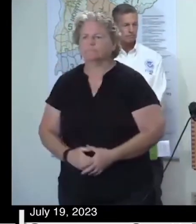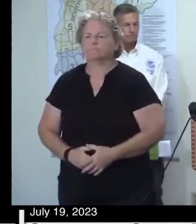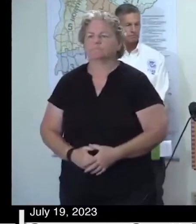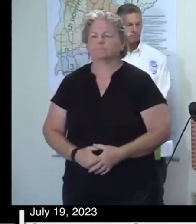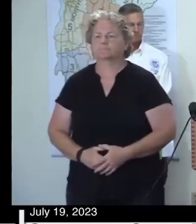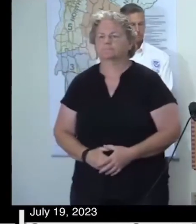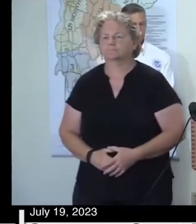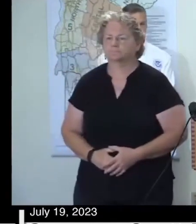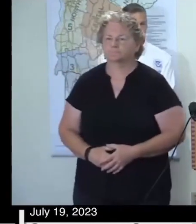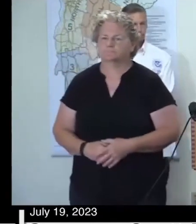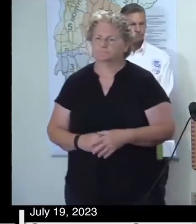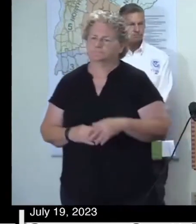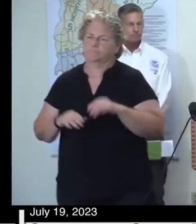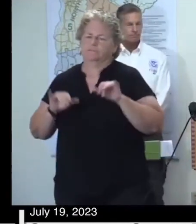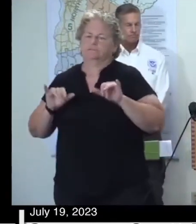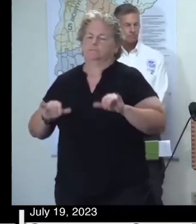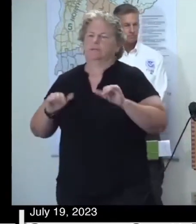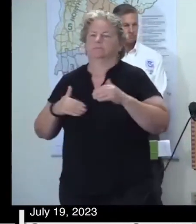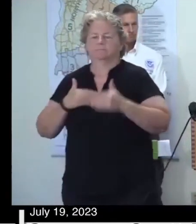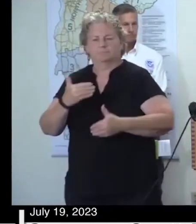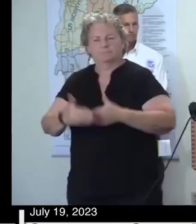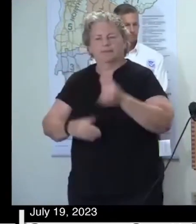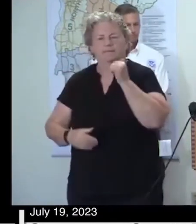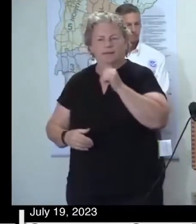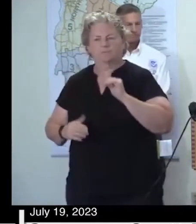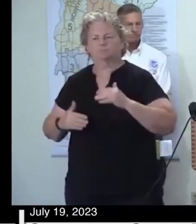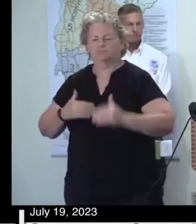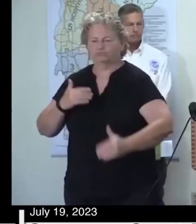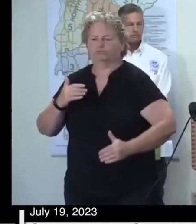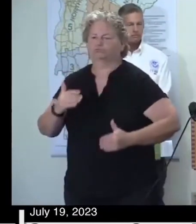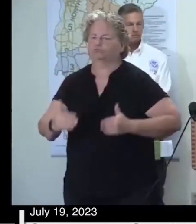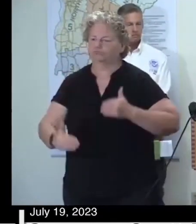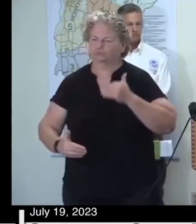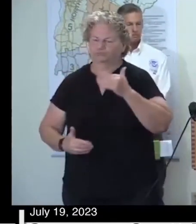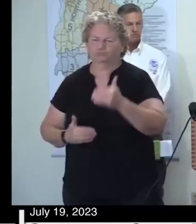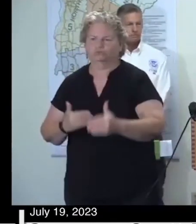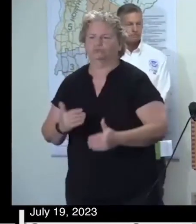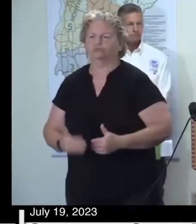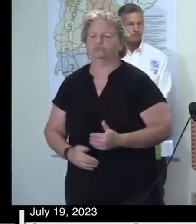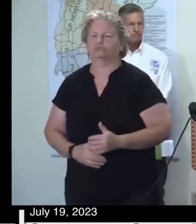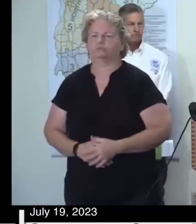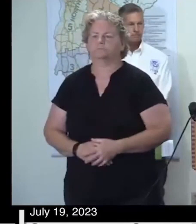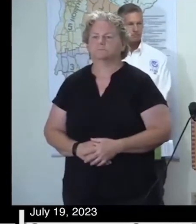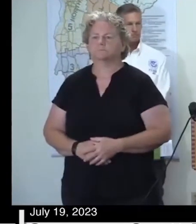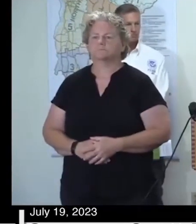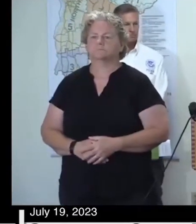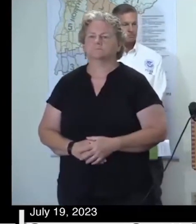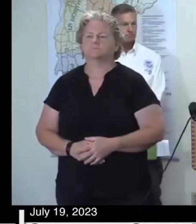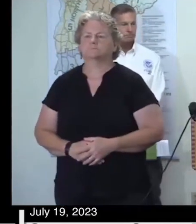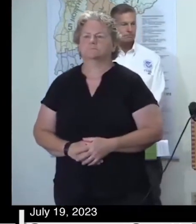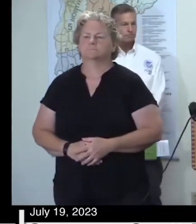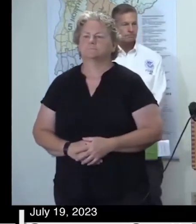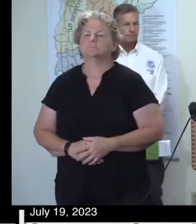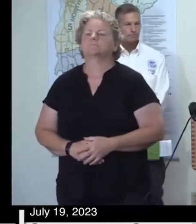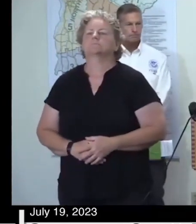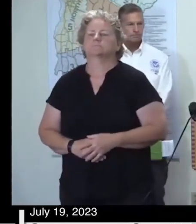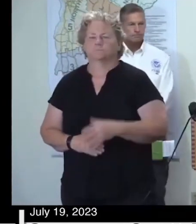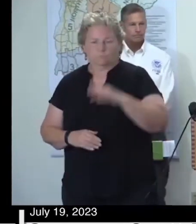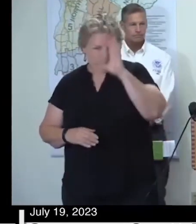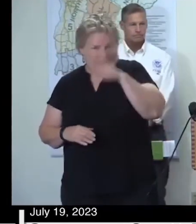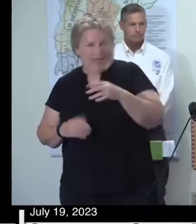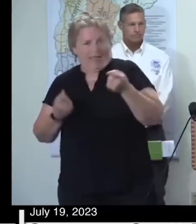effort, not just during the onset of the crisis. If you are providing direct services and support to